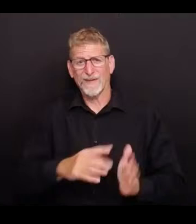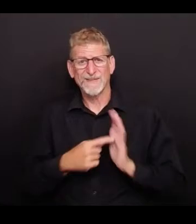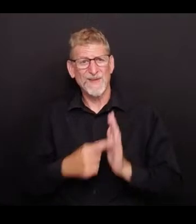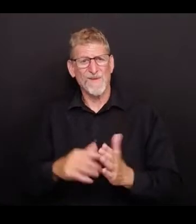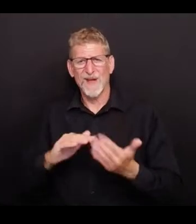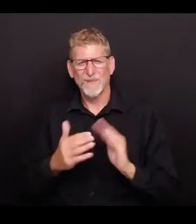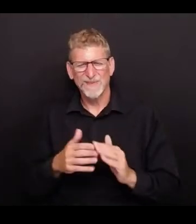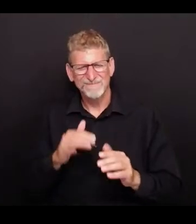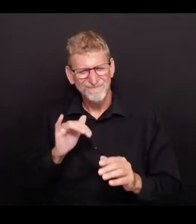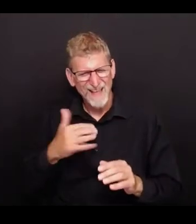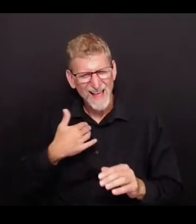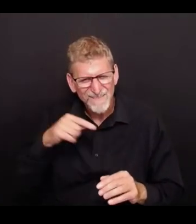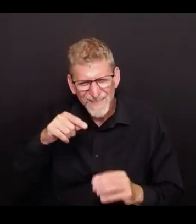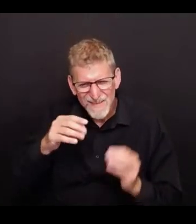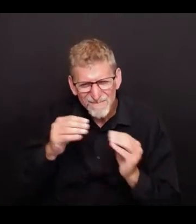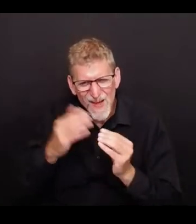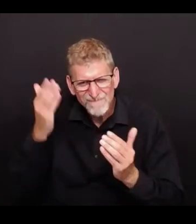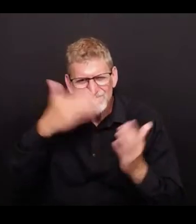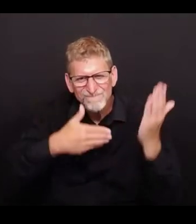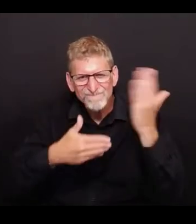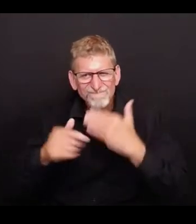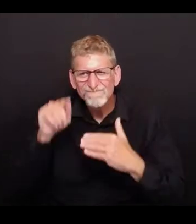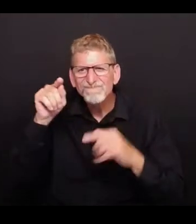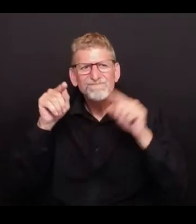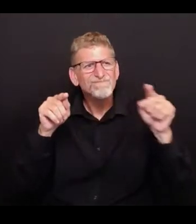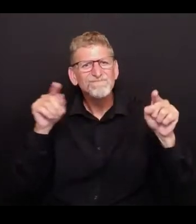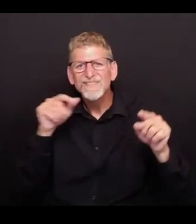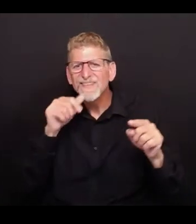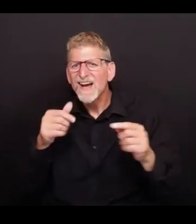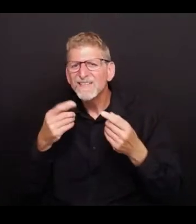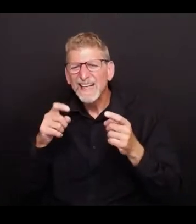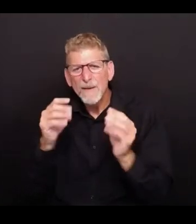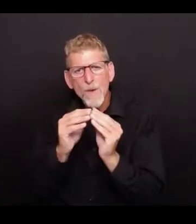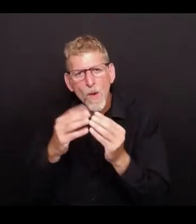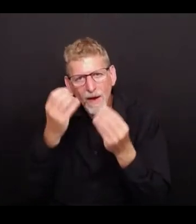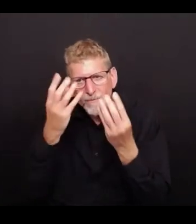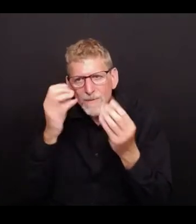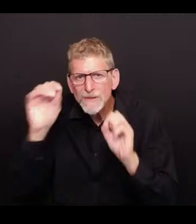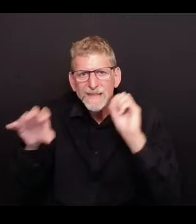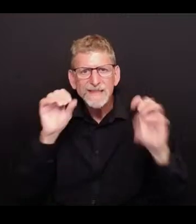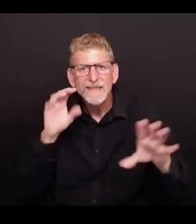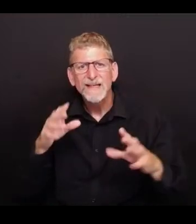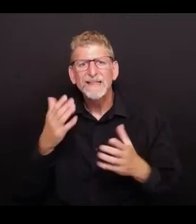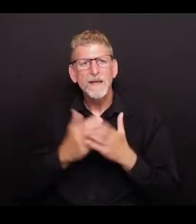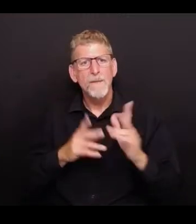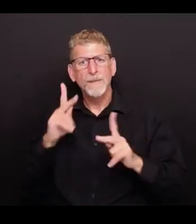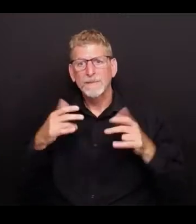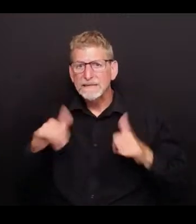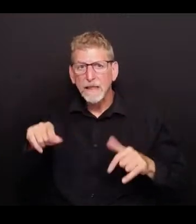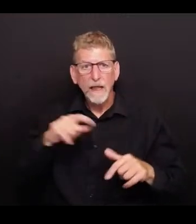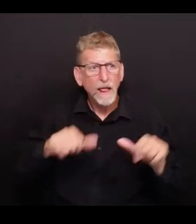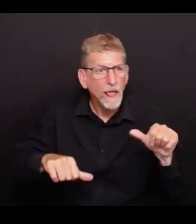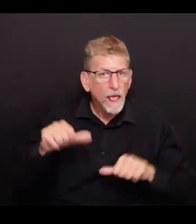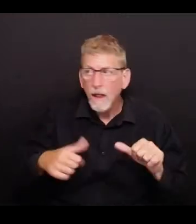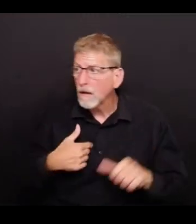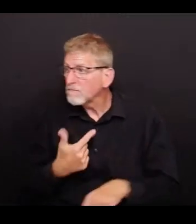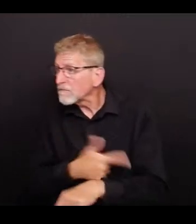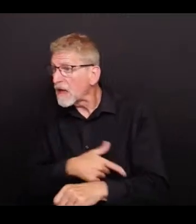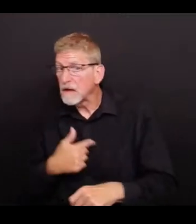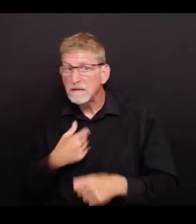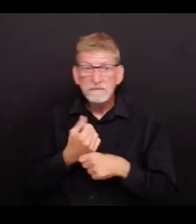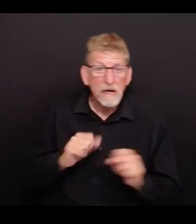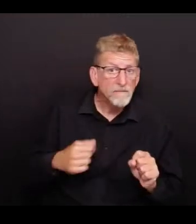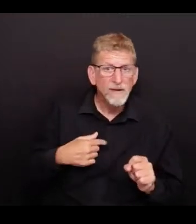the reasons in those communities where it might be more need of information, and there's some vaccine deliberation going